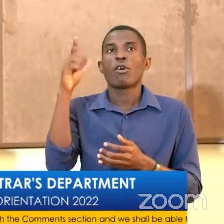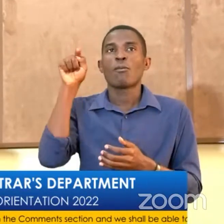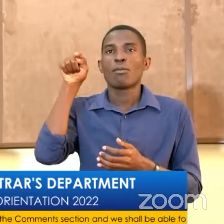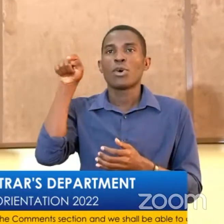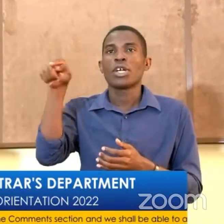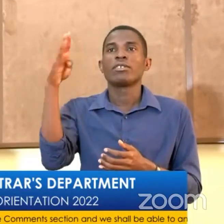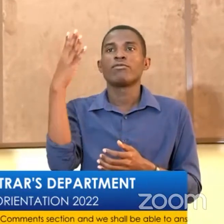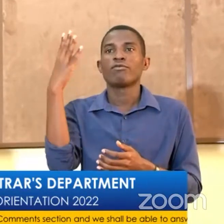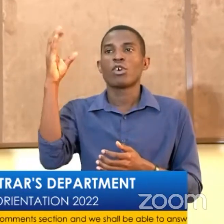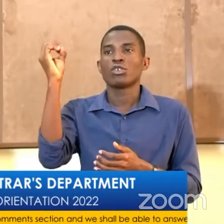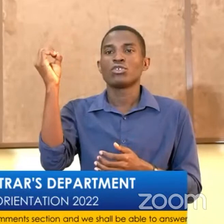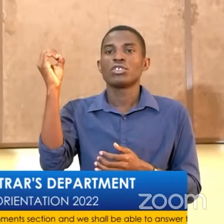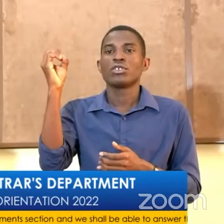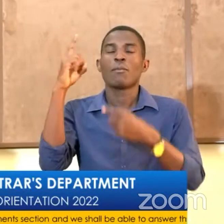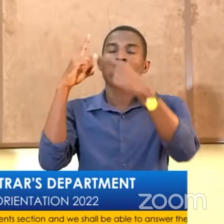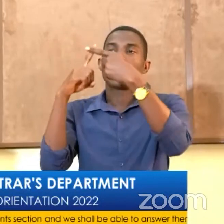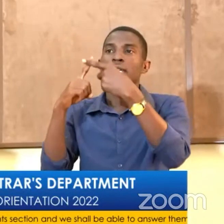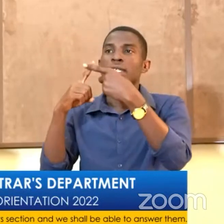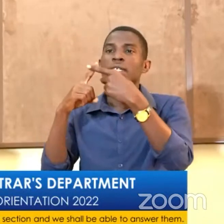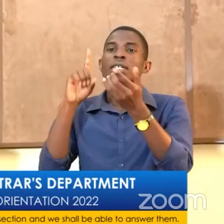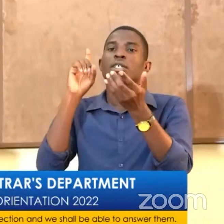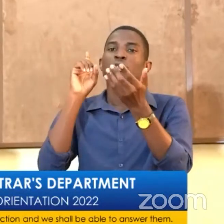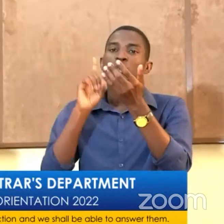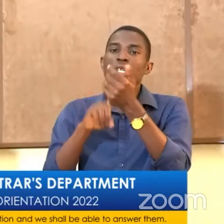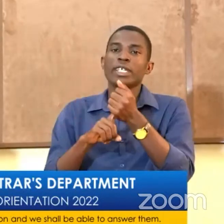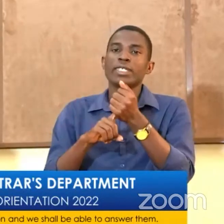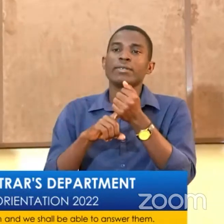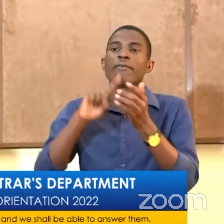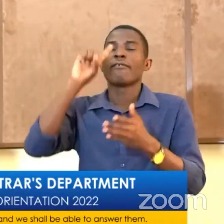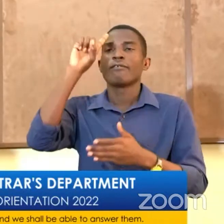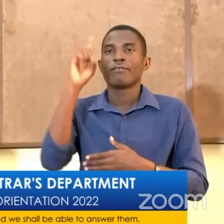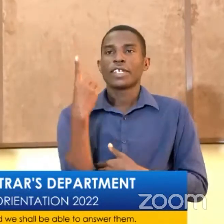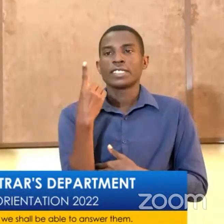4.40 or plus, you get a first class.